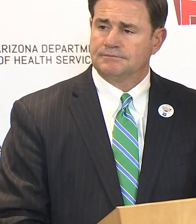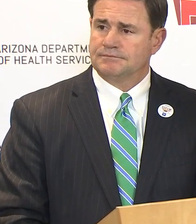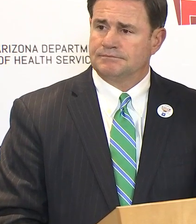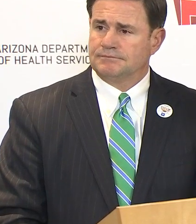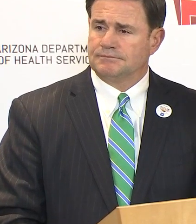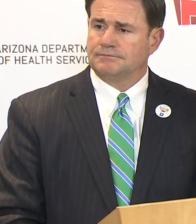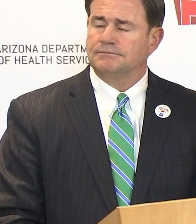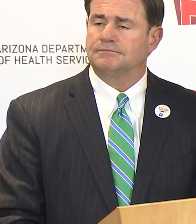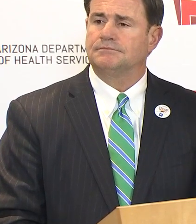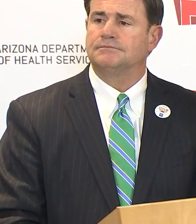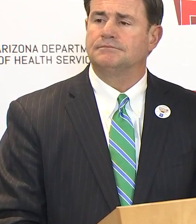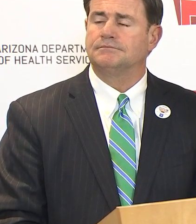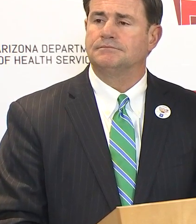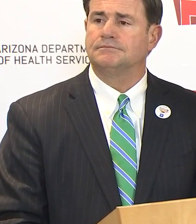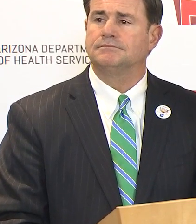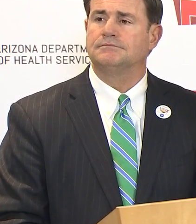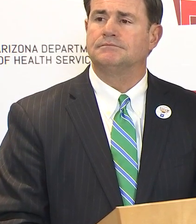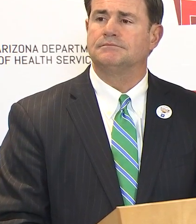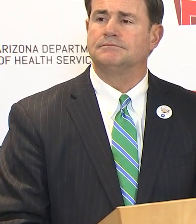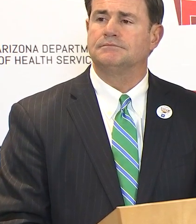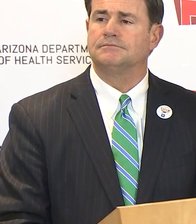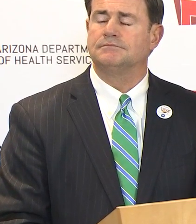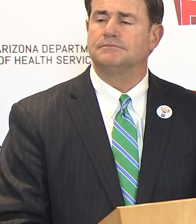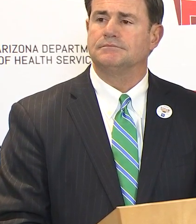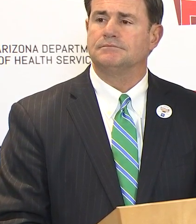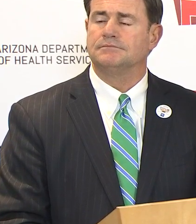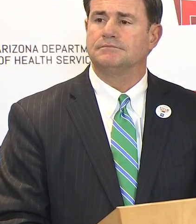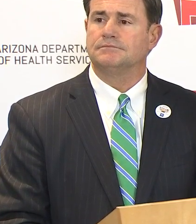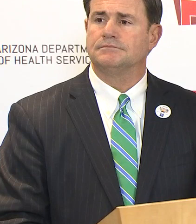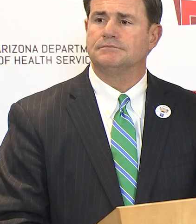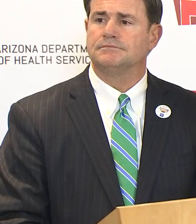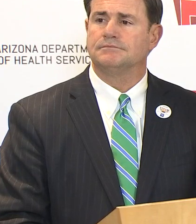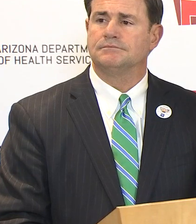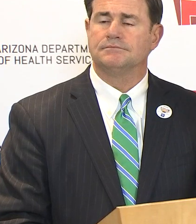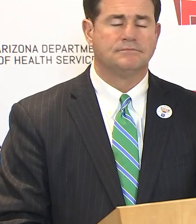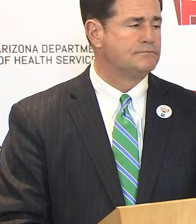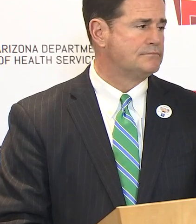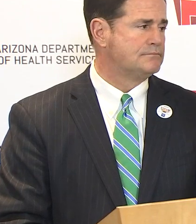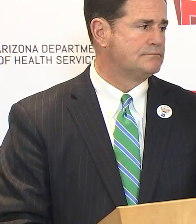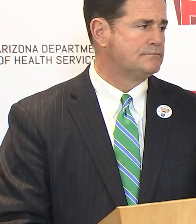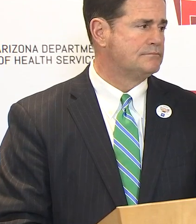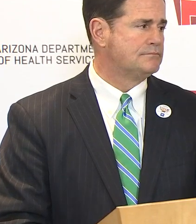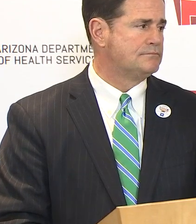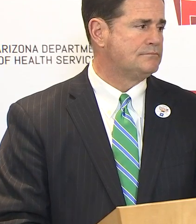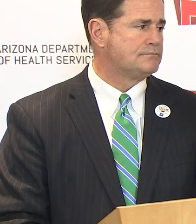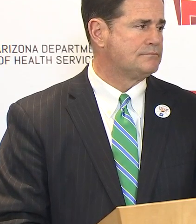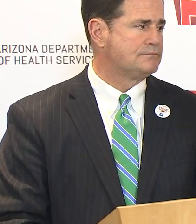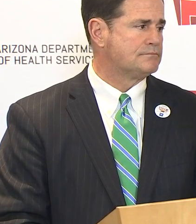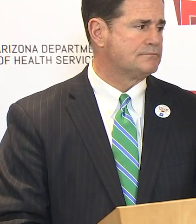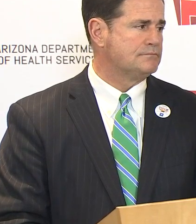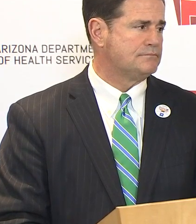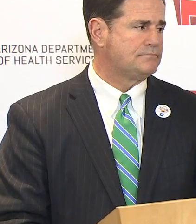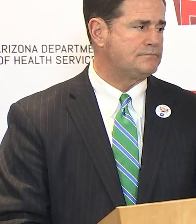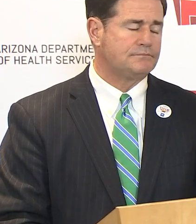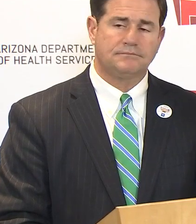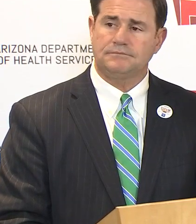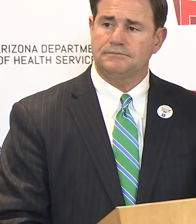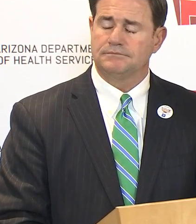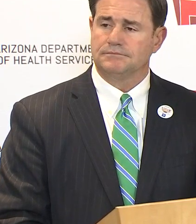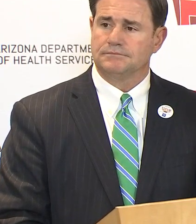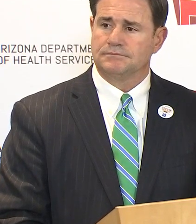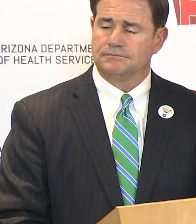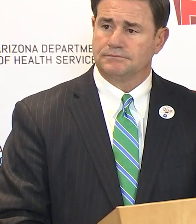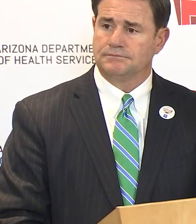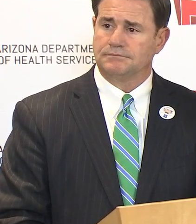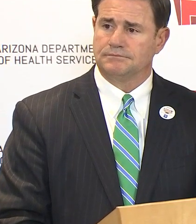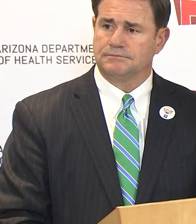you concerned about the Democratic debates coming up here in Arizona too, all the people that are going to be coming into town for that? I would say if you are